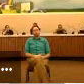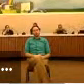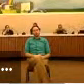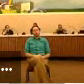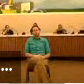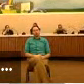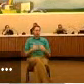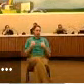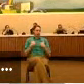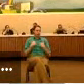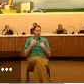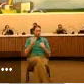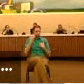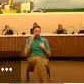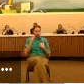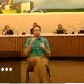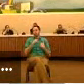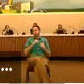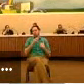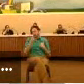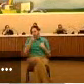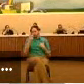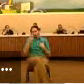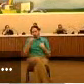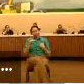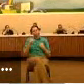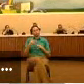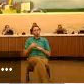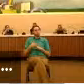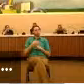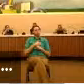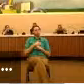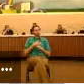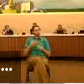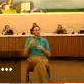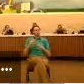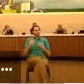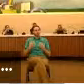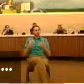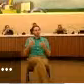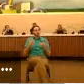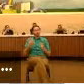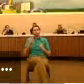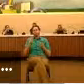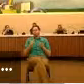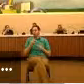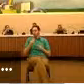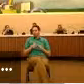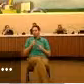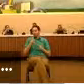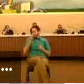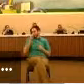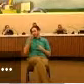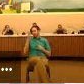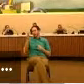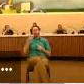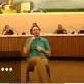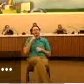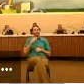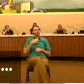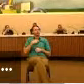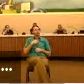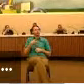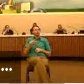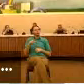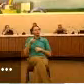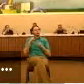And I don't know, I just know, like I said, that at a previous hearing, someone who lived up near that direction was complaining that the pond was too close